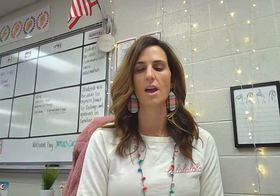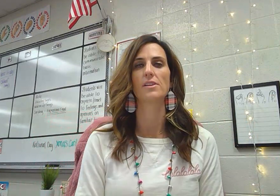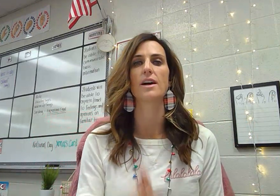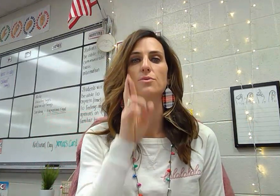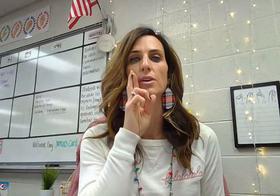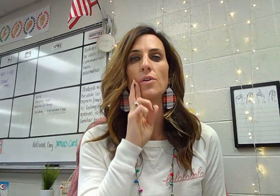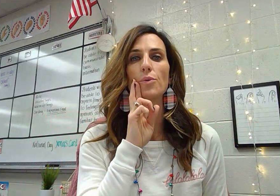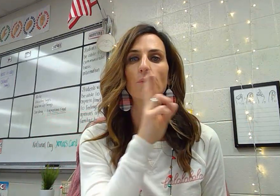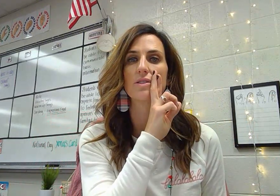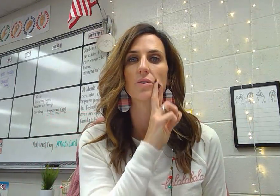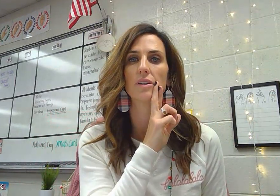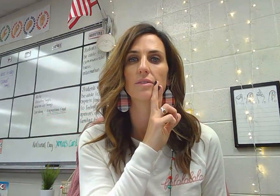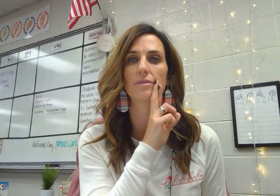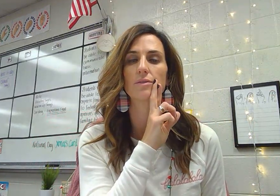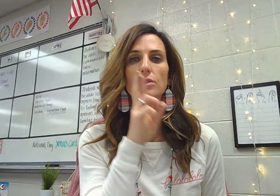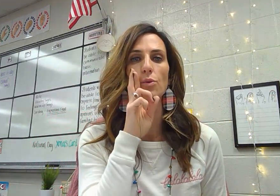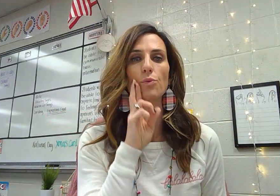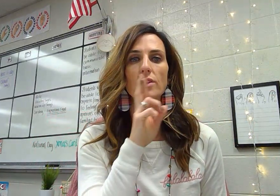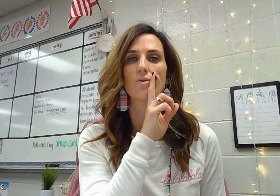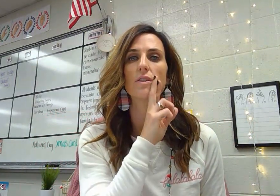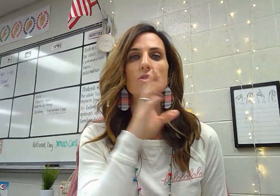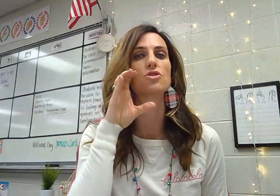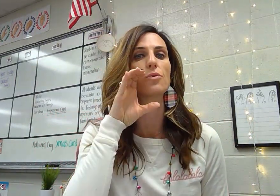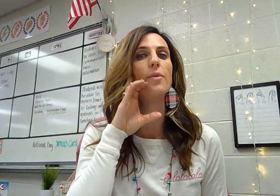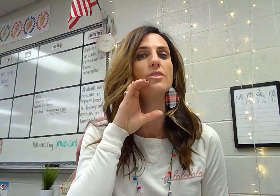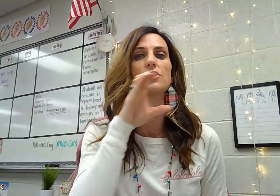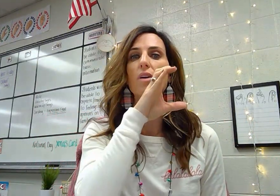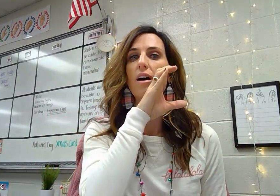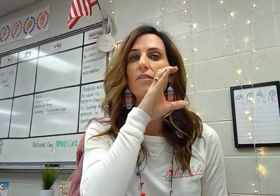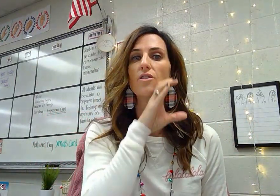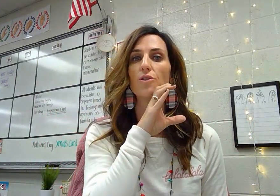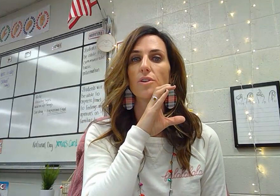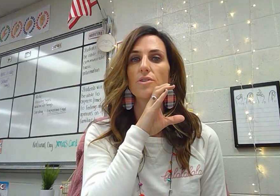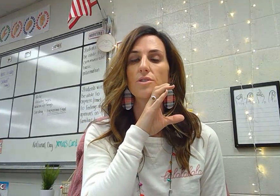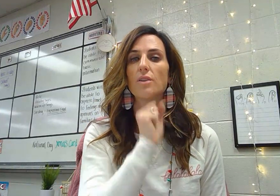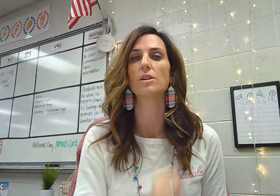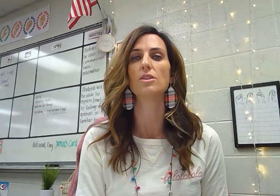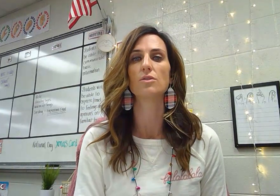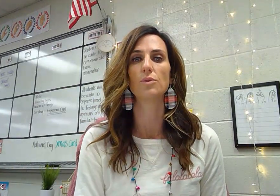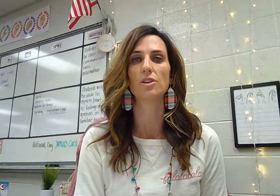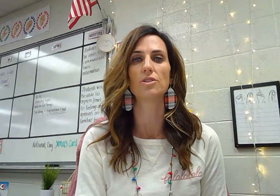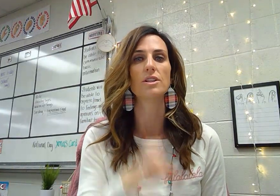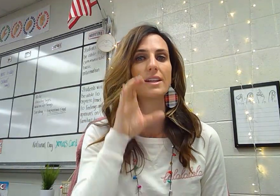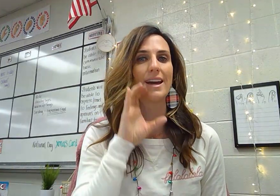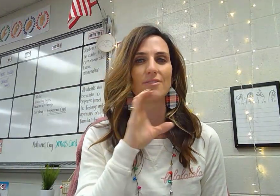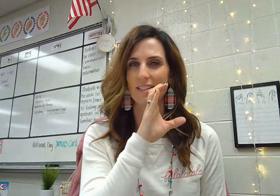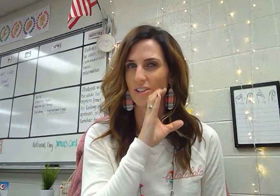And the last one, restaurant. Restaurant. It should remind you of an earlier sign we learned,